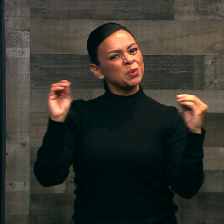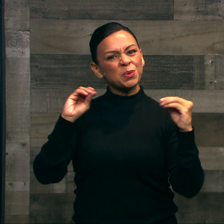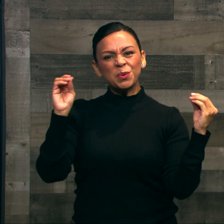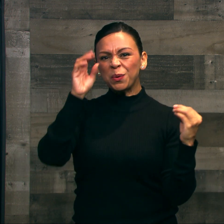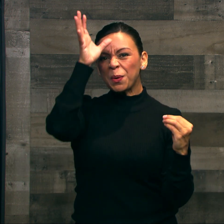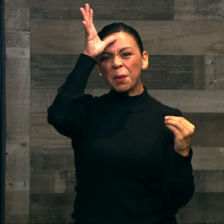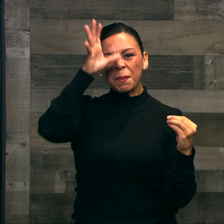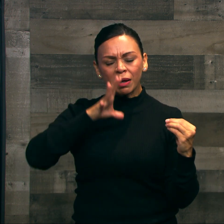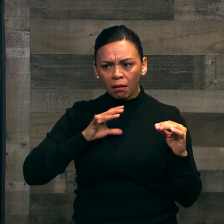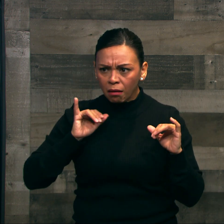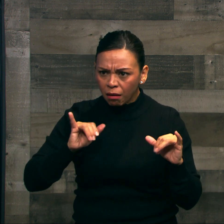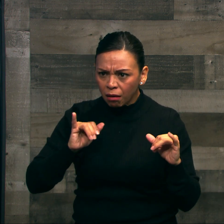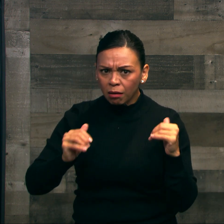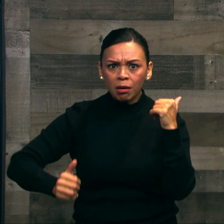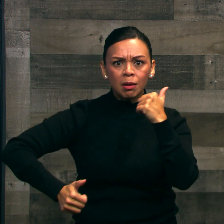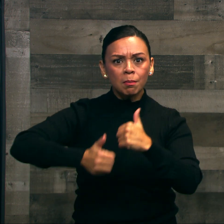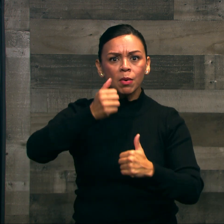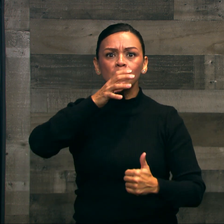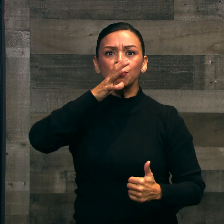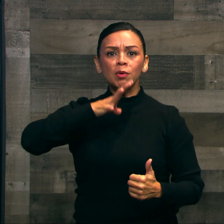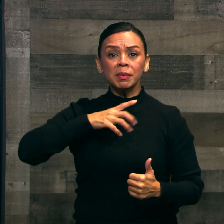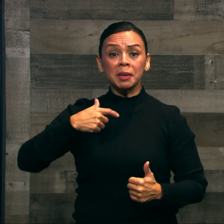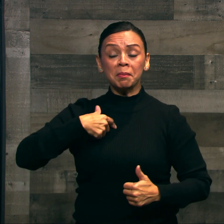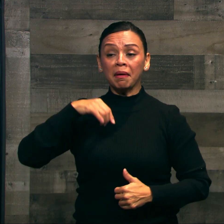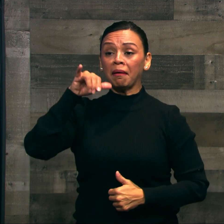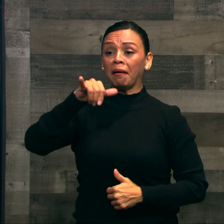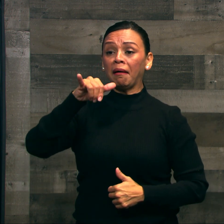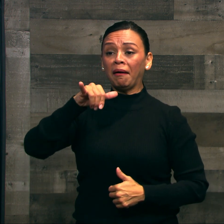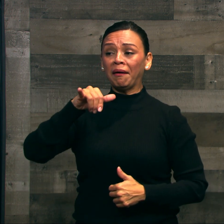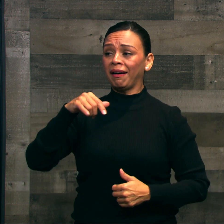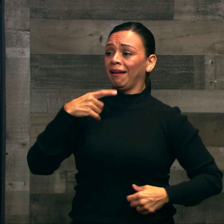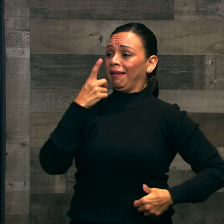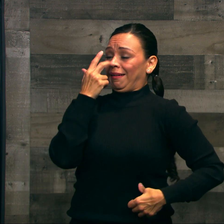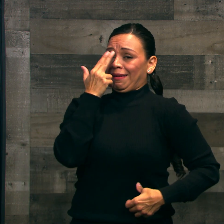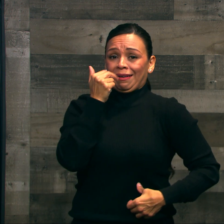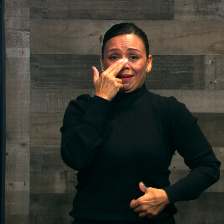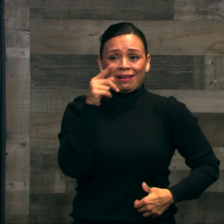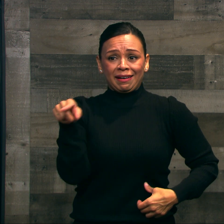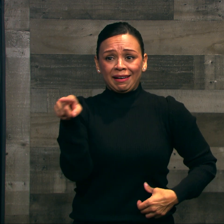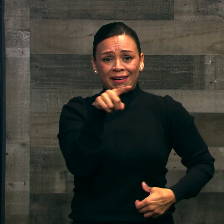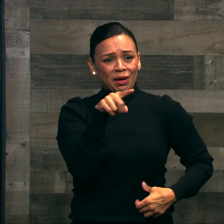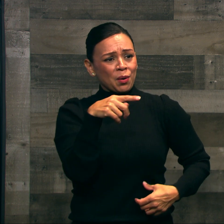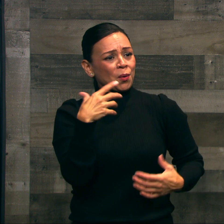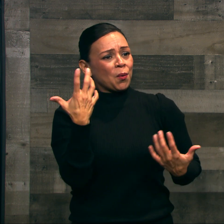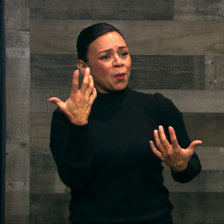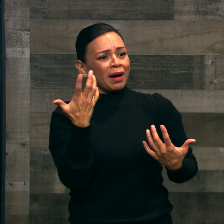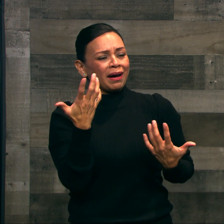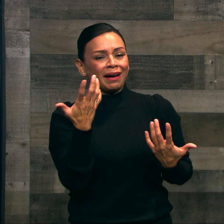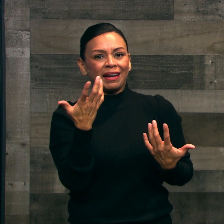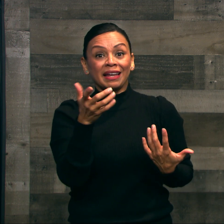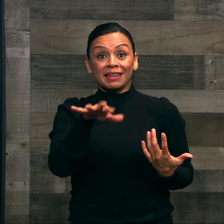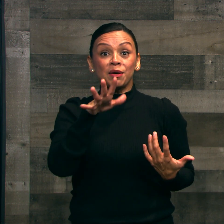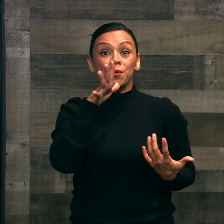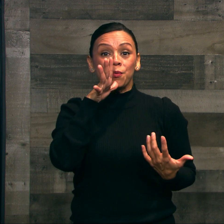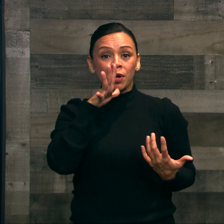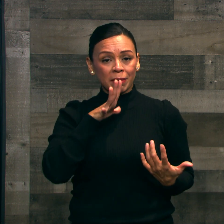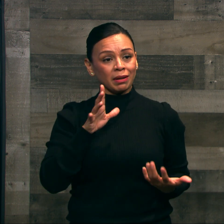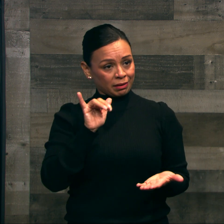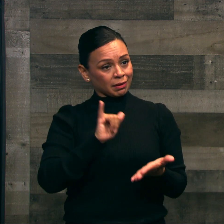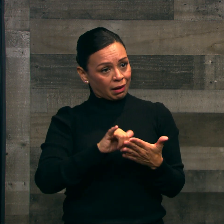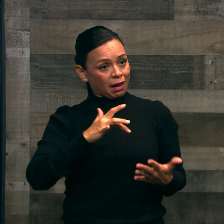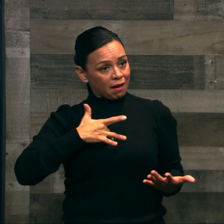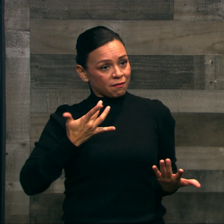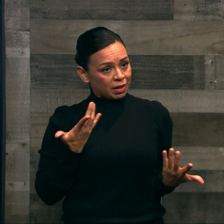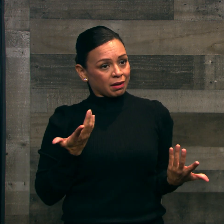member pastoral council came forward, and there was no men in the committee. And I said, what's